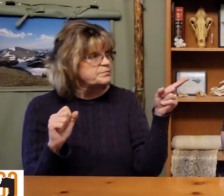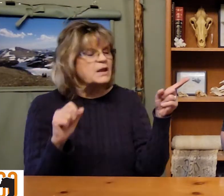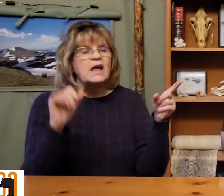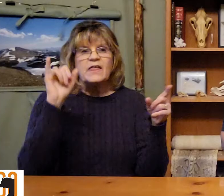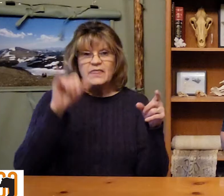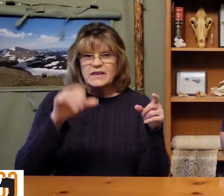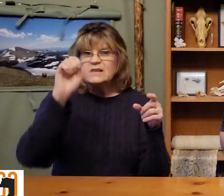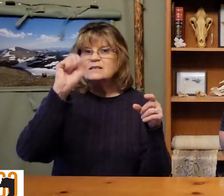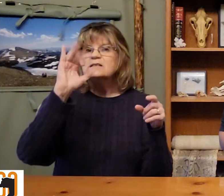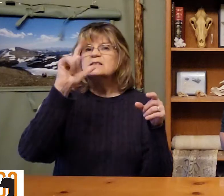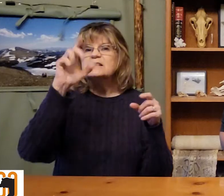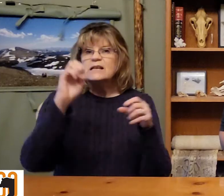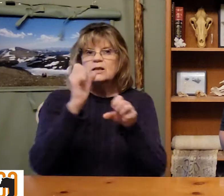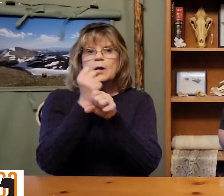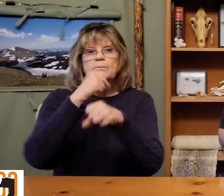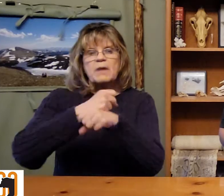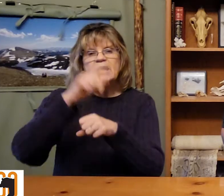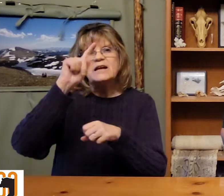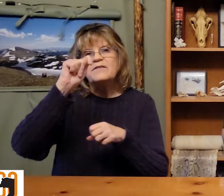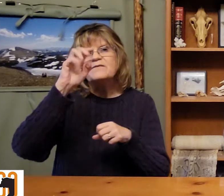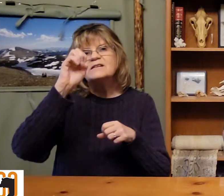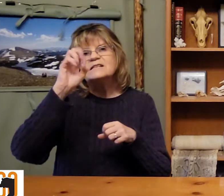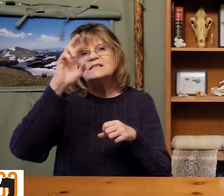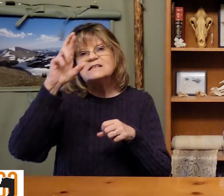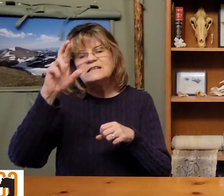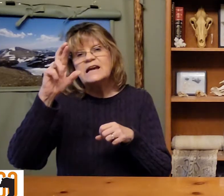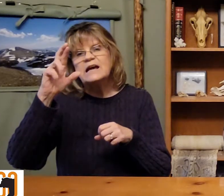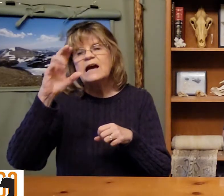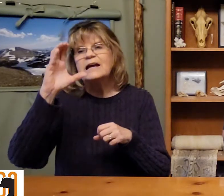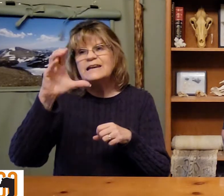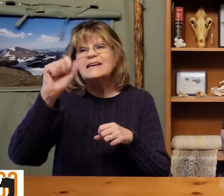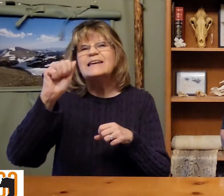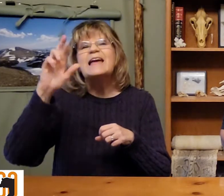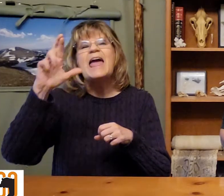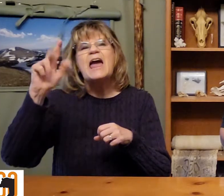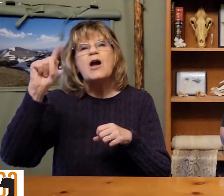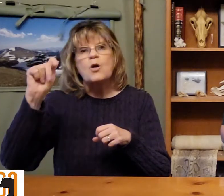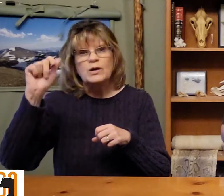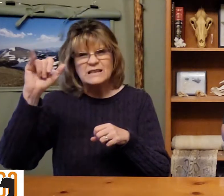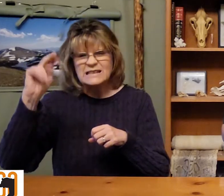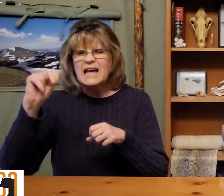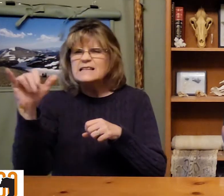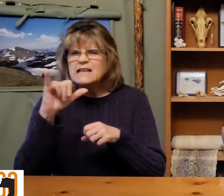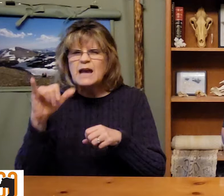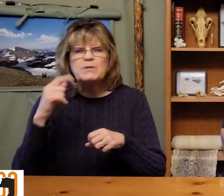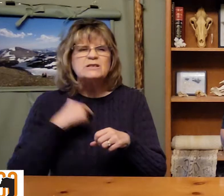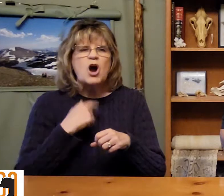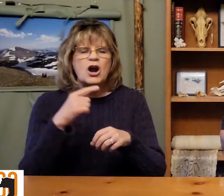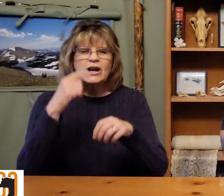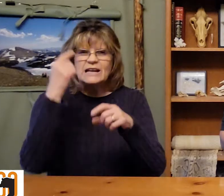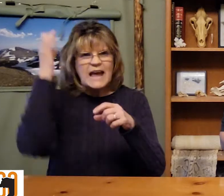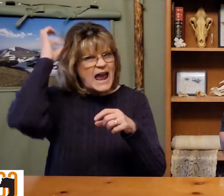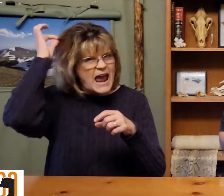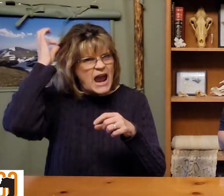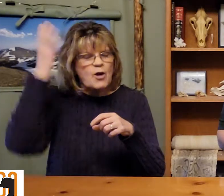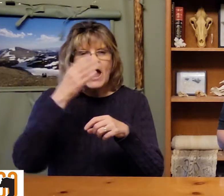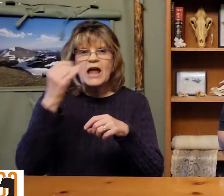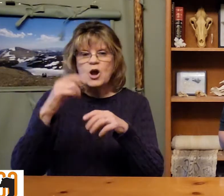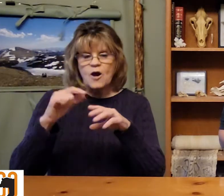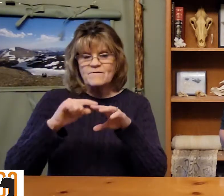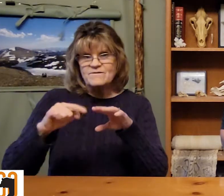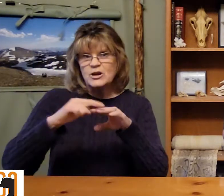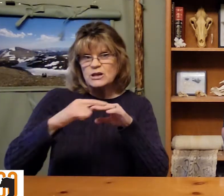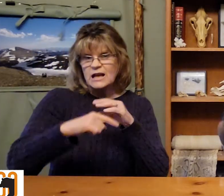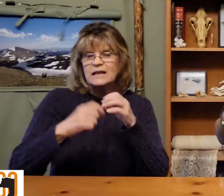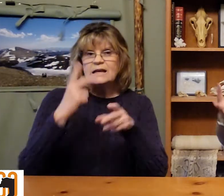These scales are made of keratin, which is the same material that we have in our hair and our fingernails. It's very strong, and